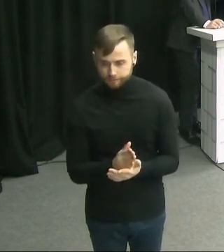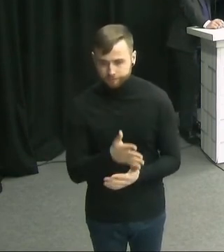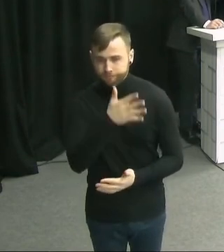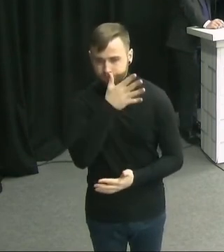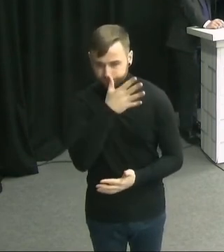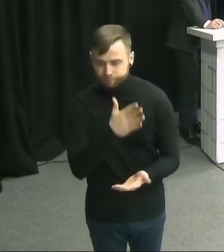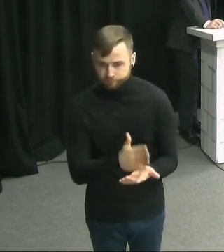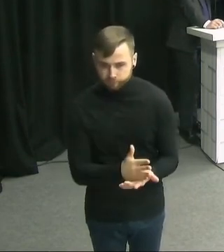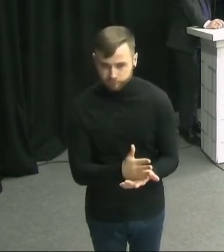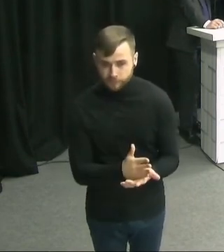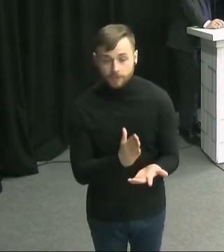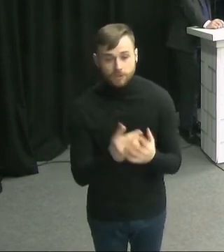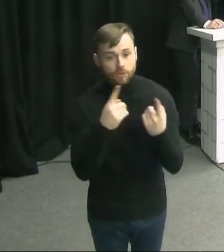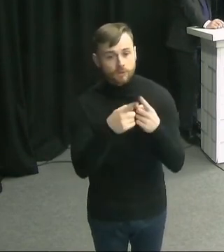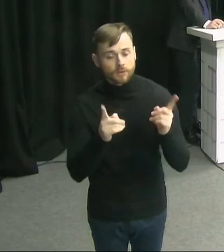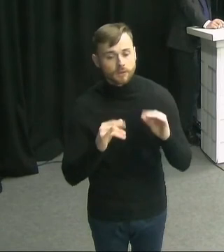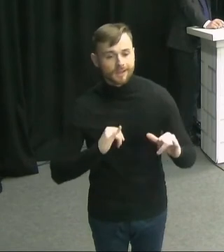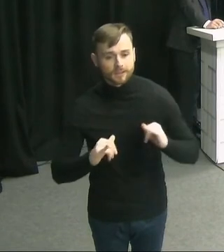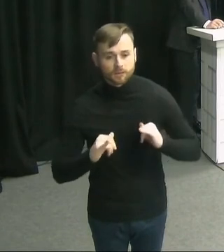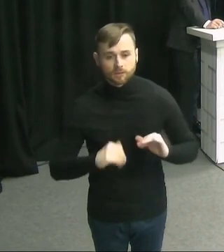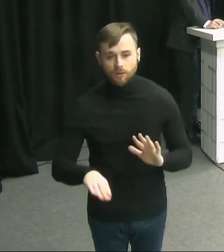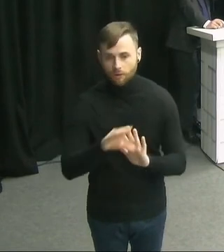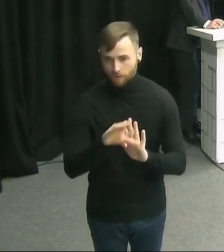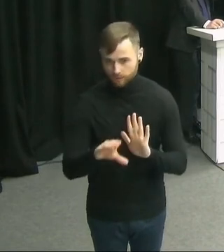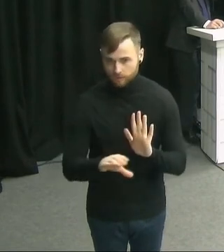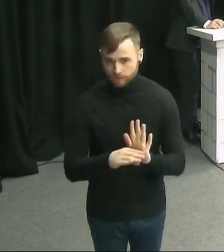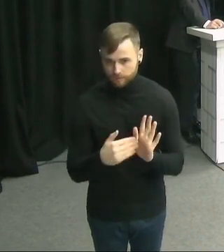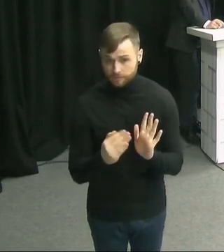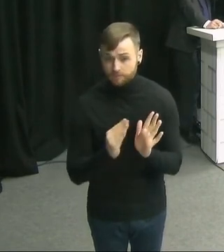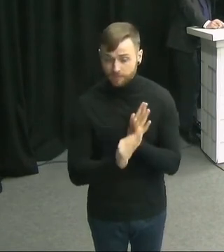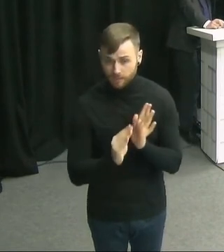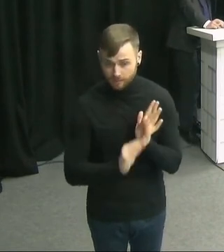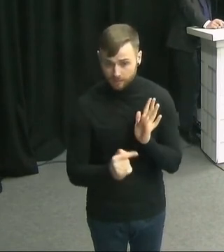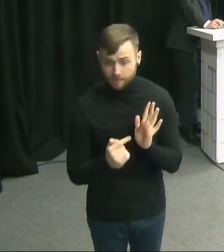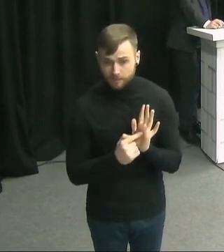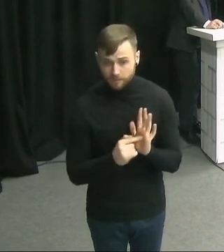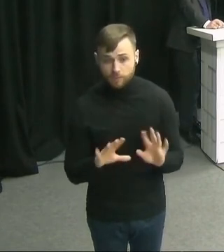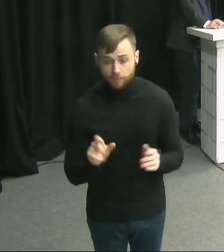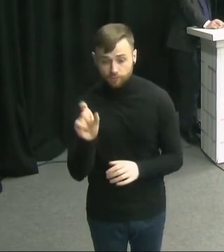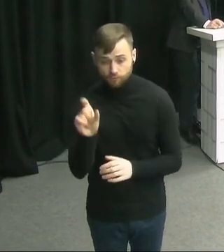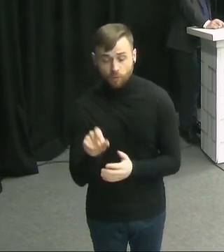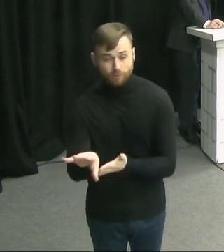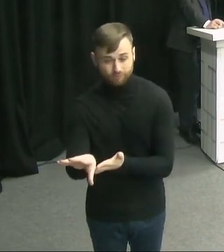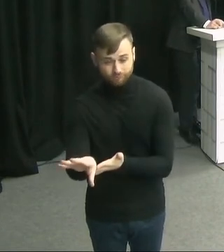It's a problem all over the world. And we have ethics codex in Vilnius University, which says very clearly